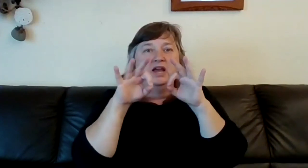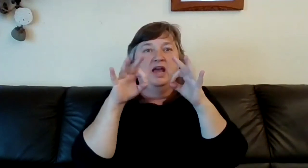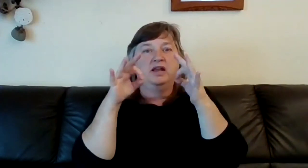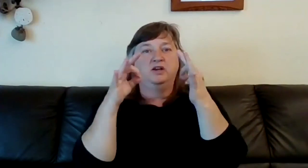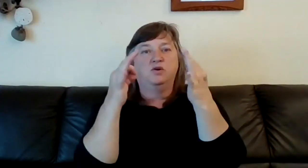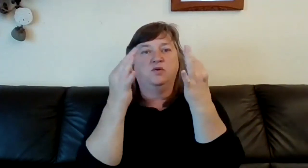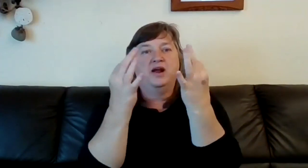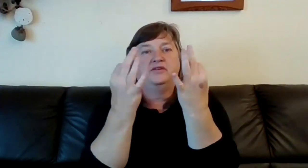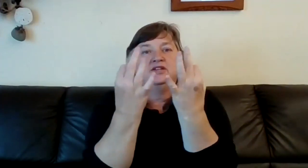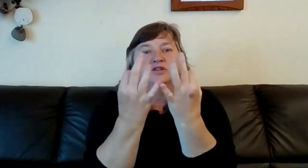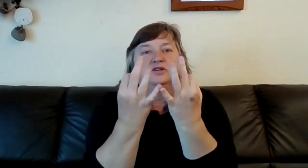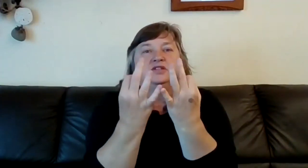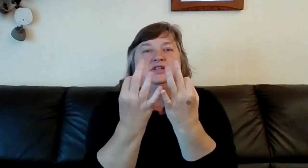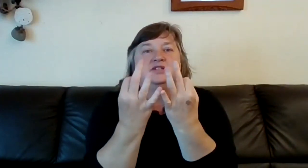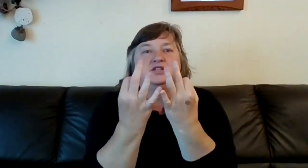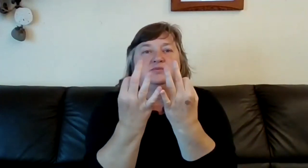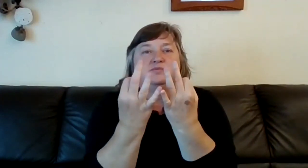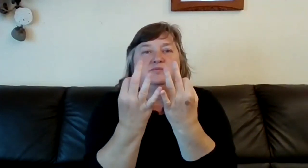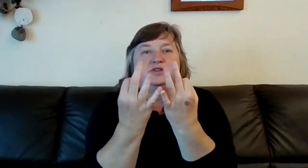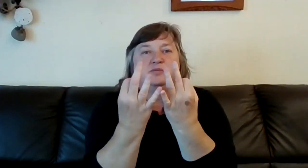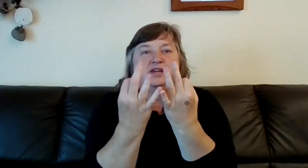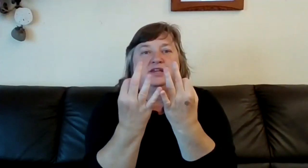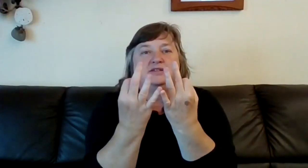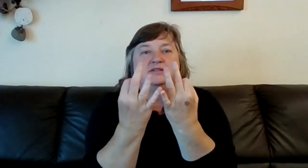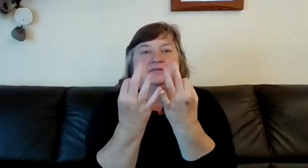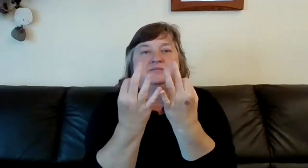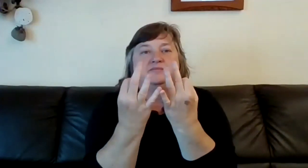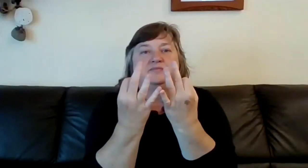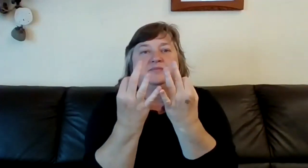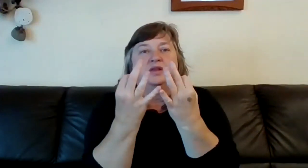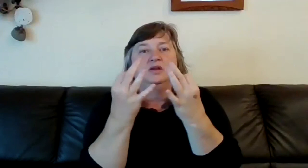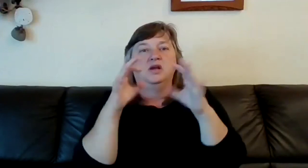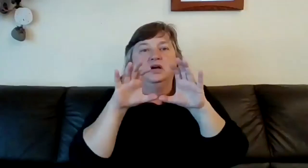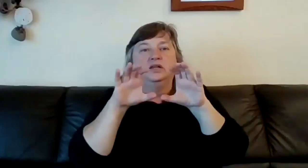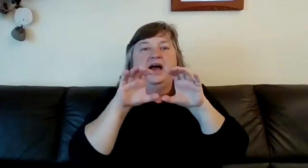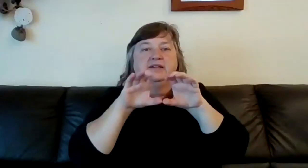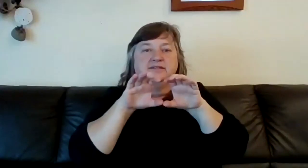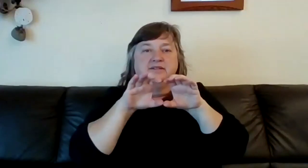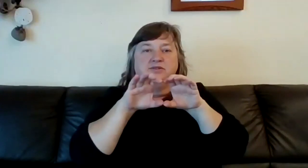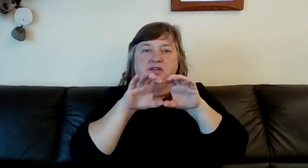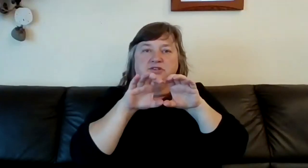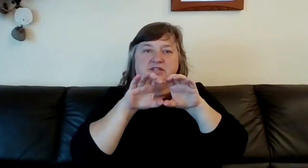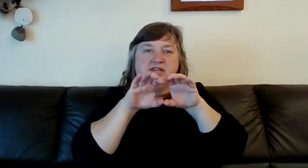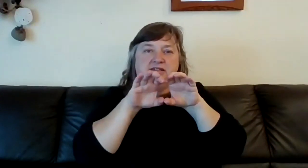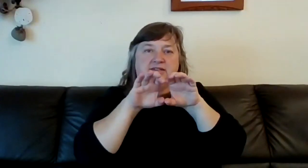and go around in a circle till you touch with your pinkies. Class, you take your C's,